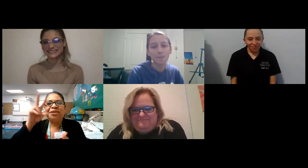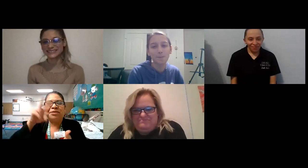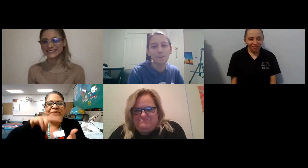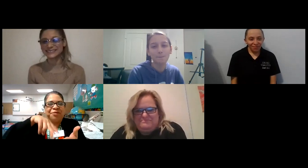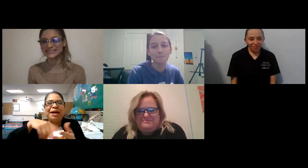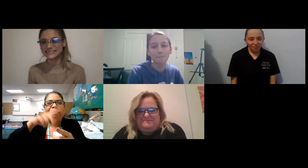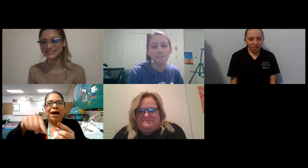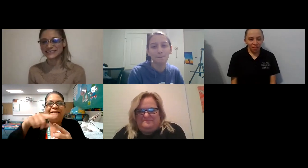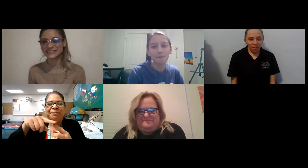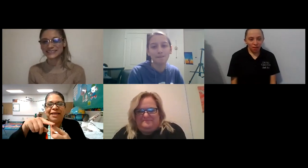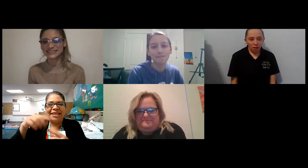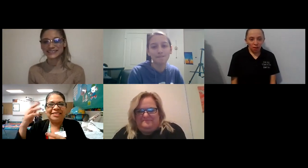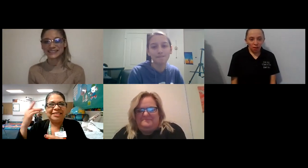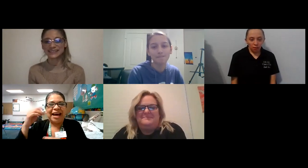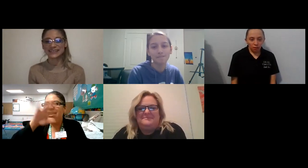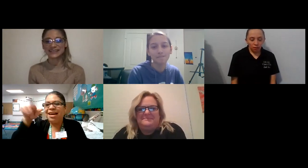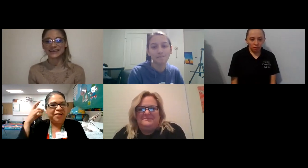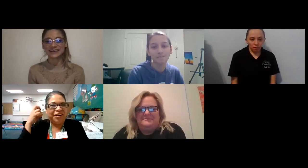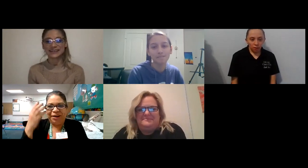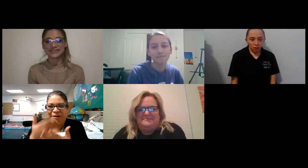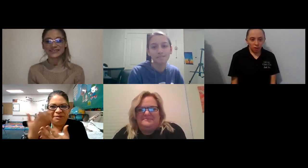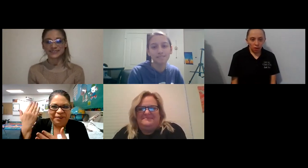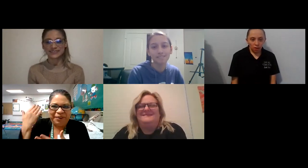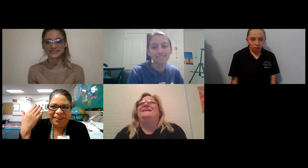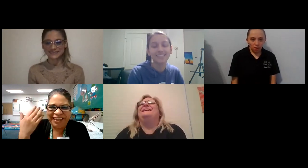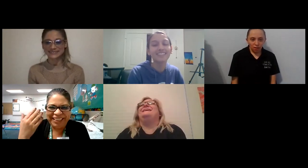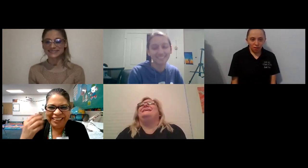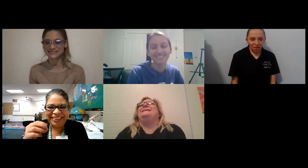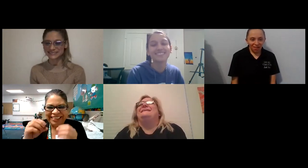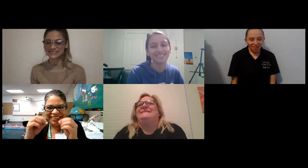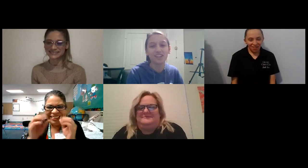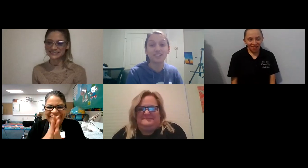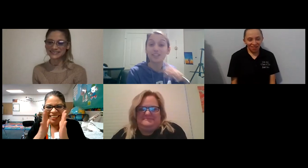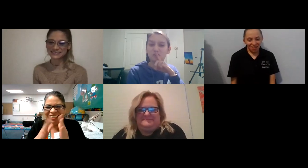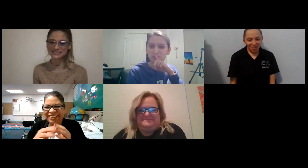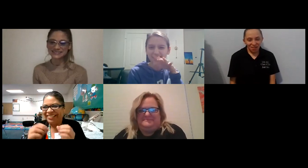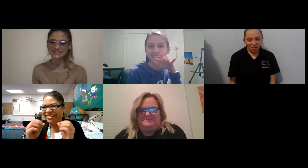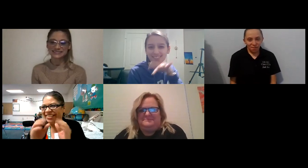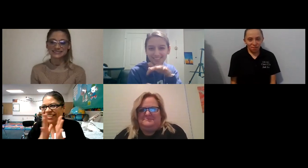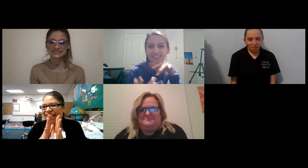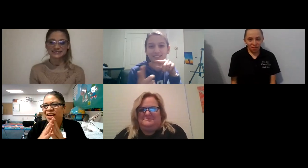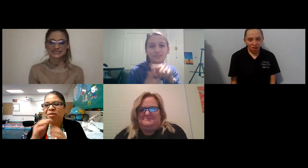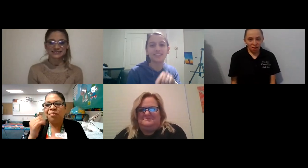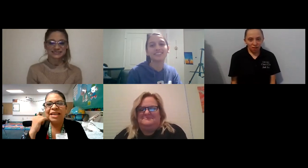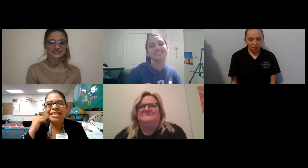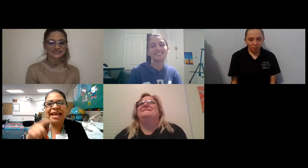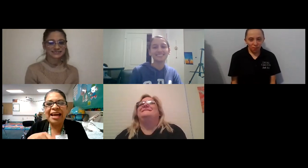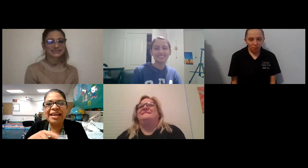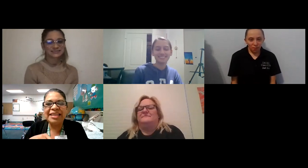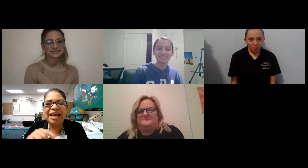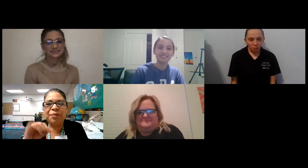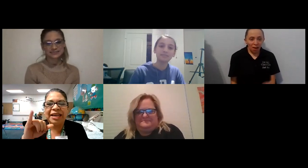I'm going to read about it because I never heard it before. So now you're gonna like really study the word.